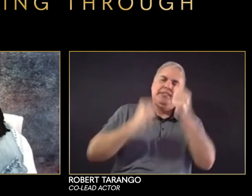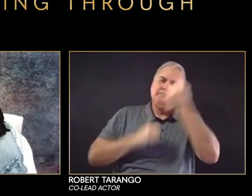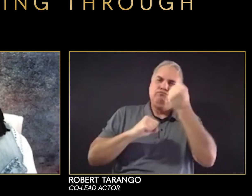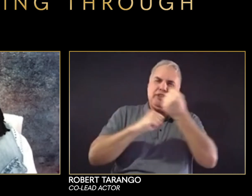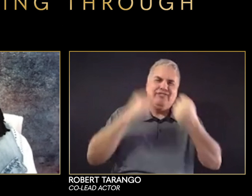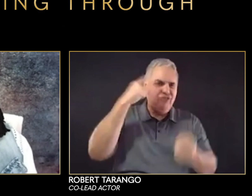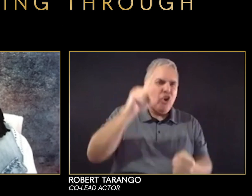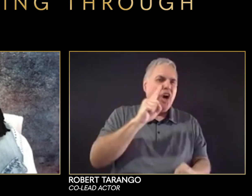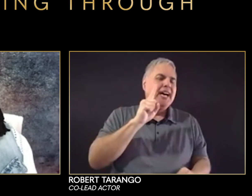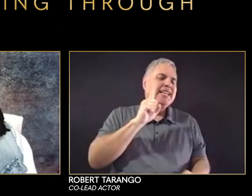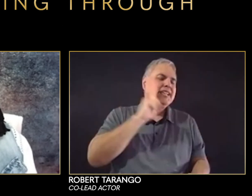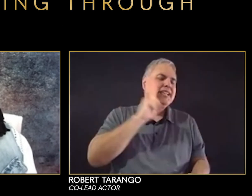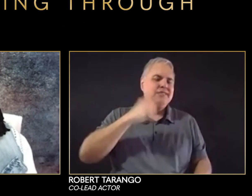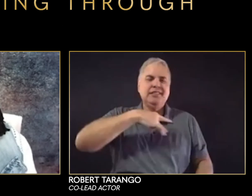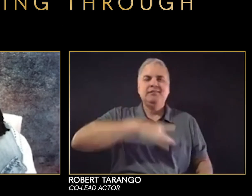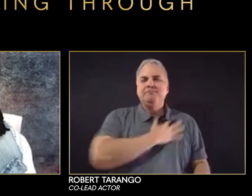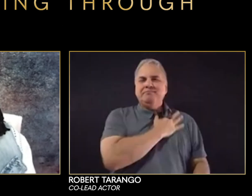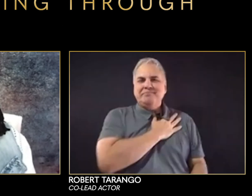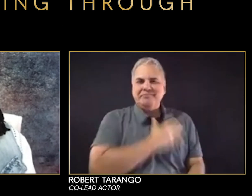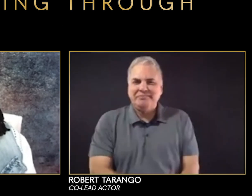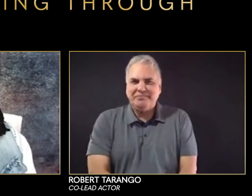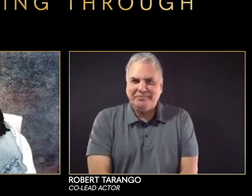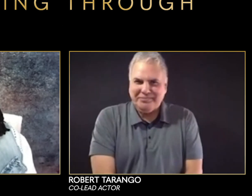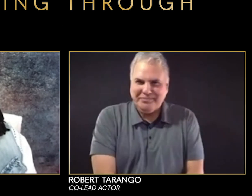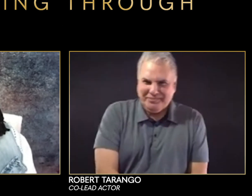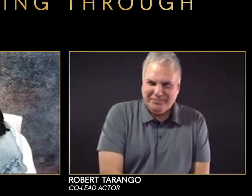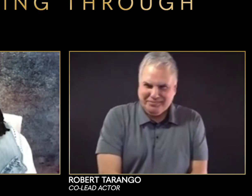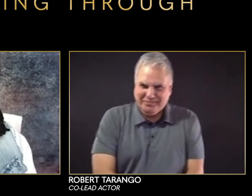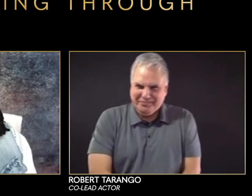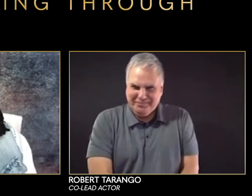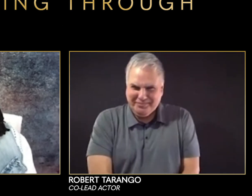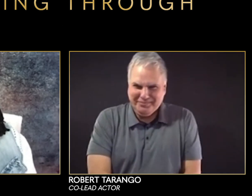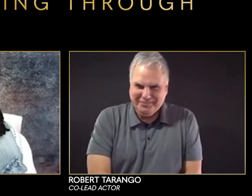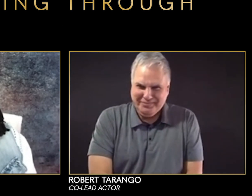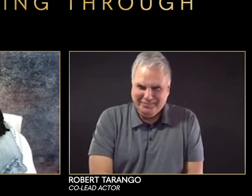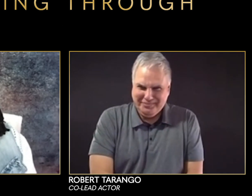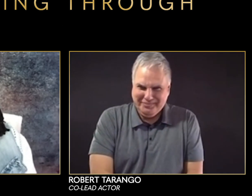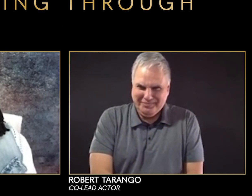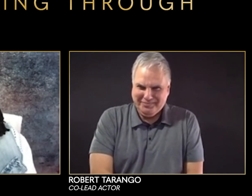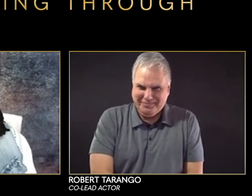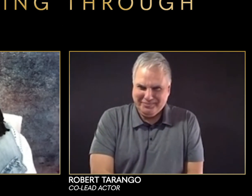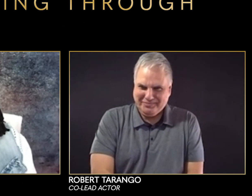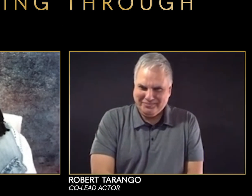And that was what really inspired me and what motivated me to be involved with this film.